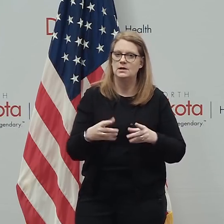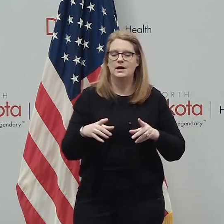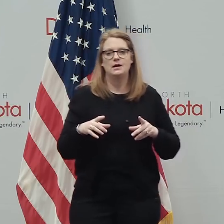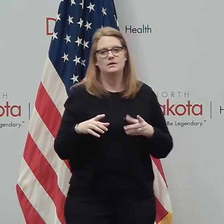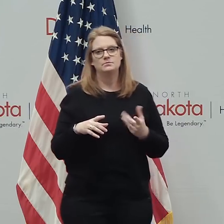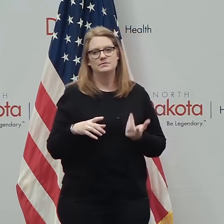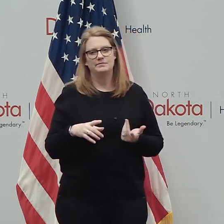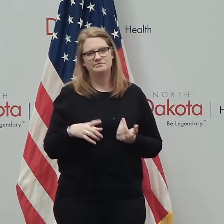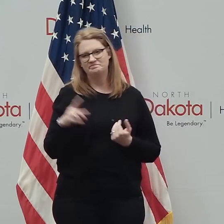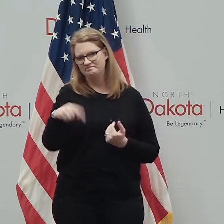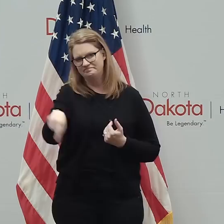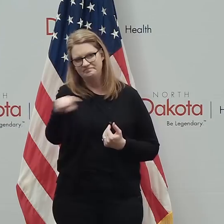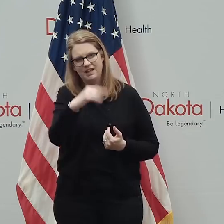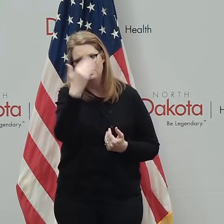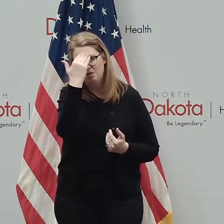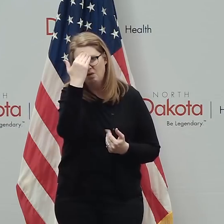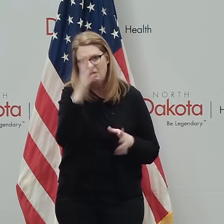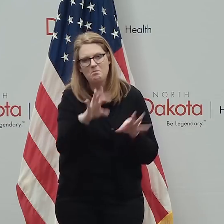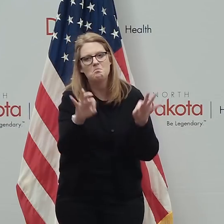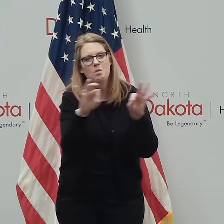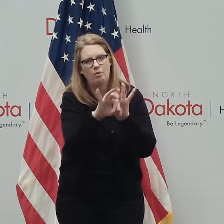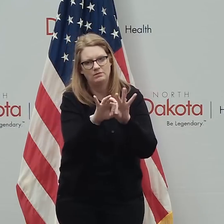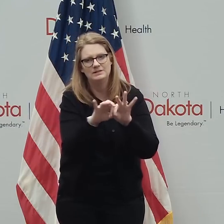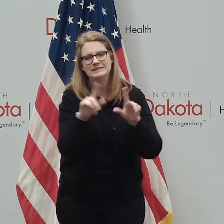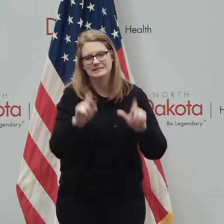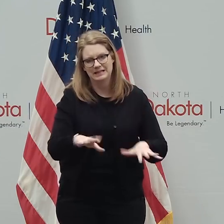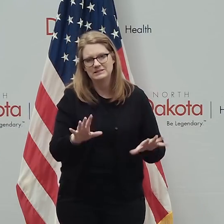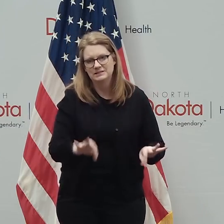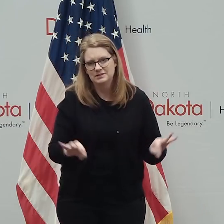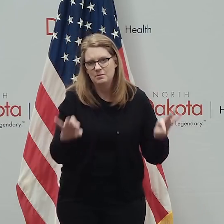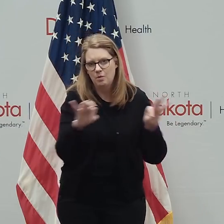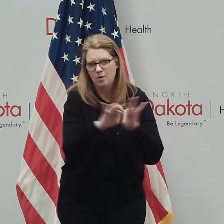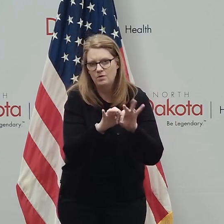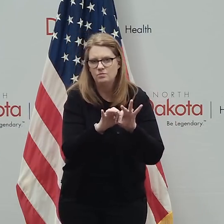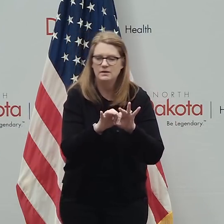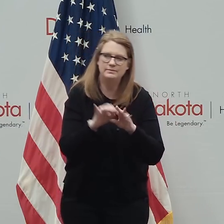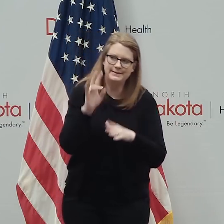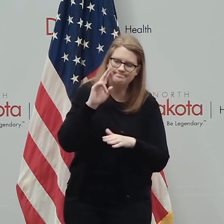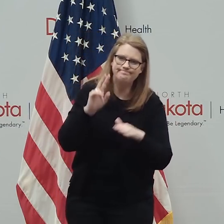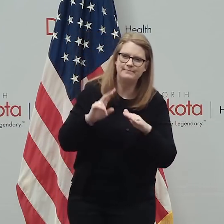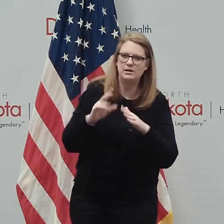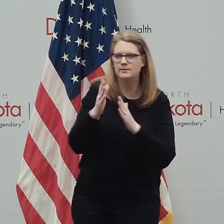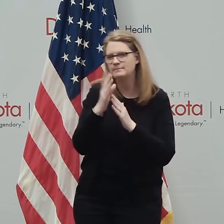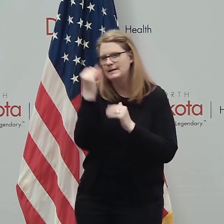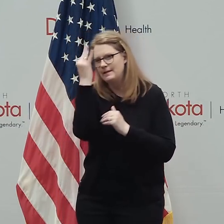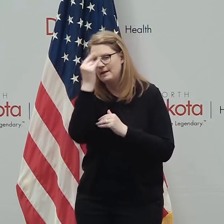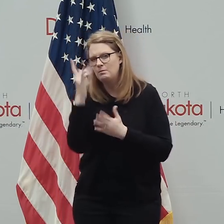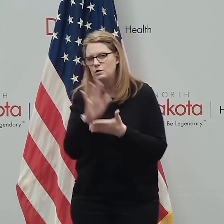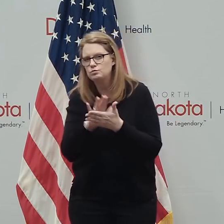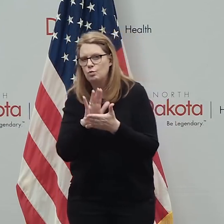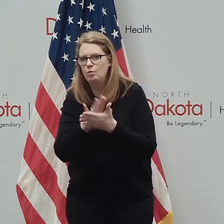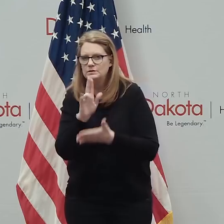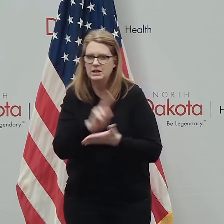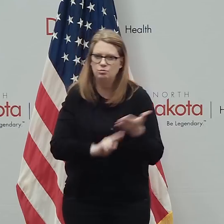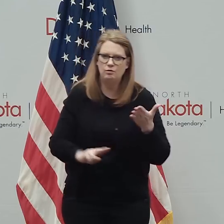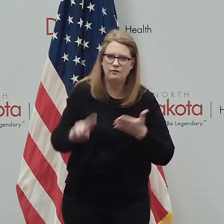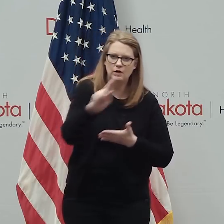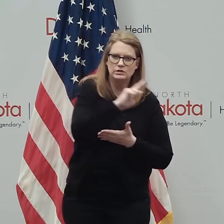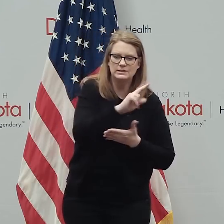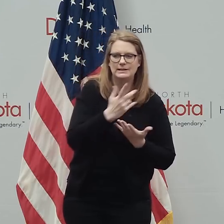testing is part of the key to when we think ahead to the fall. When we think about schools and universities, we think